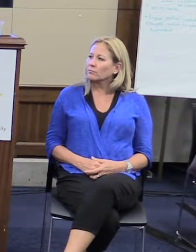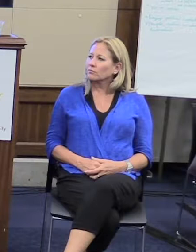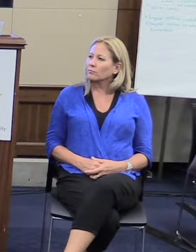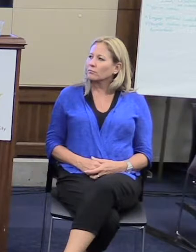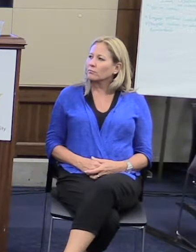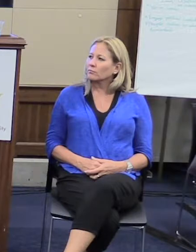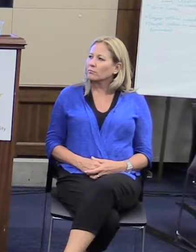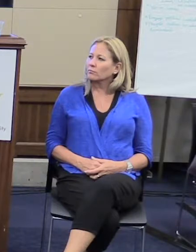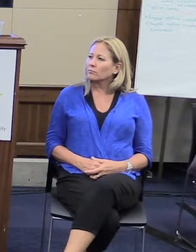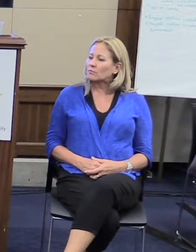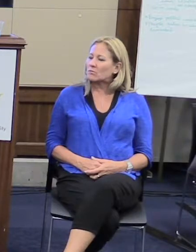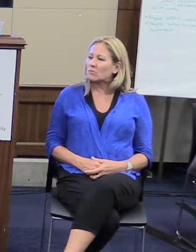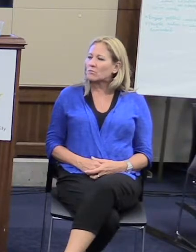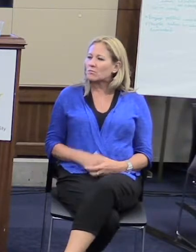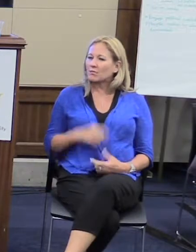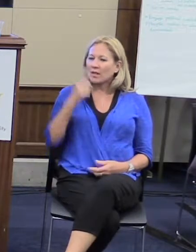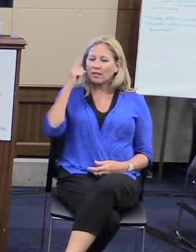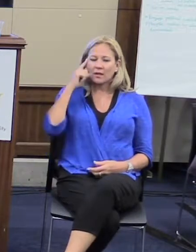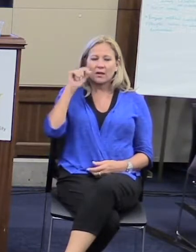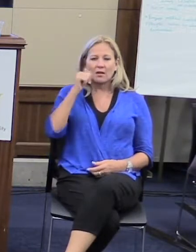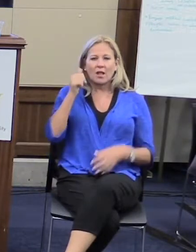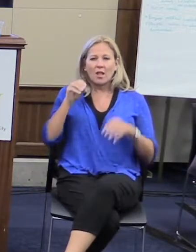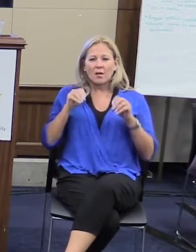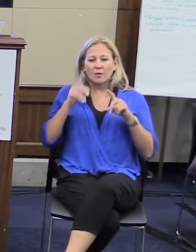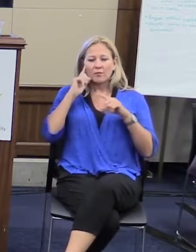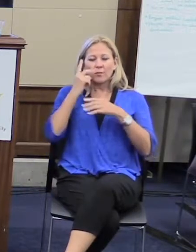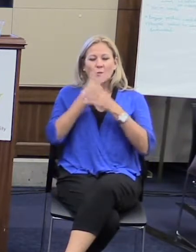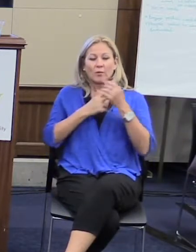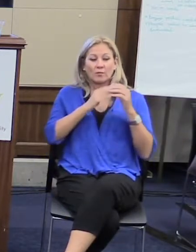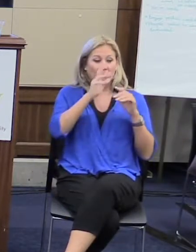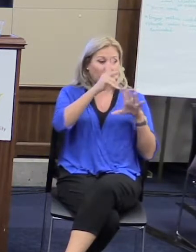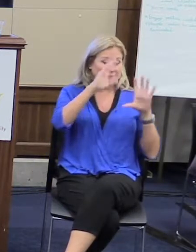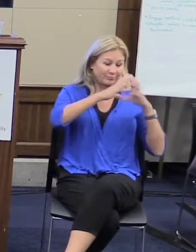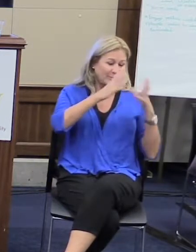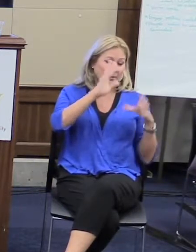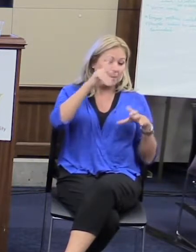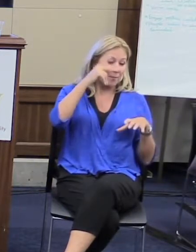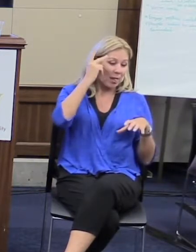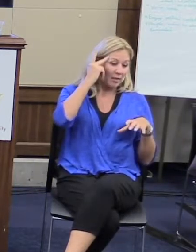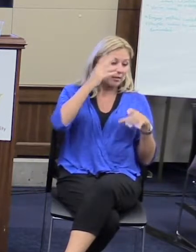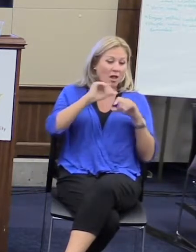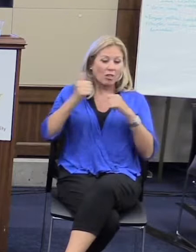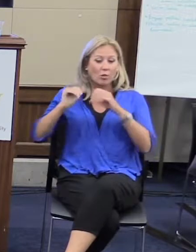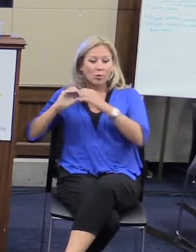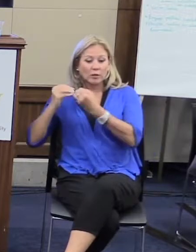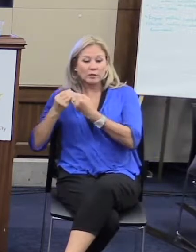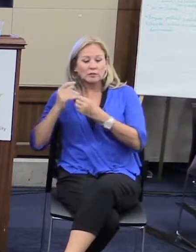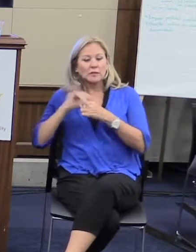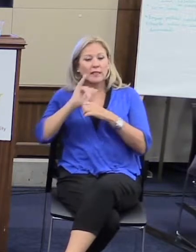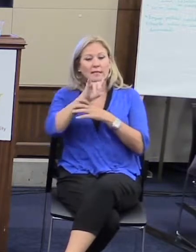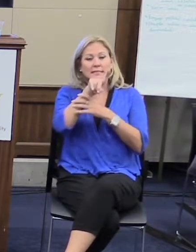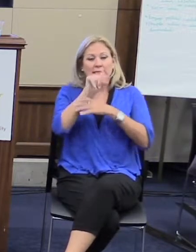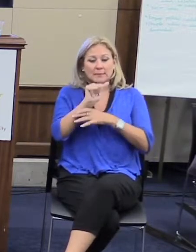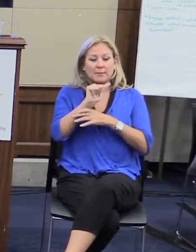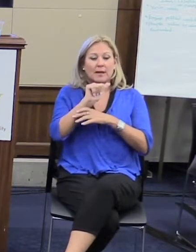another opportunity for both politicians and different organizations to get involved with is the fact that the Disability Act will be signed for